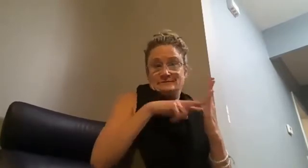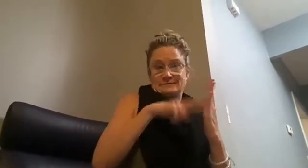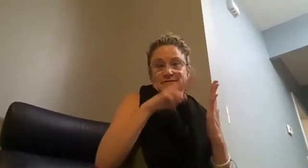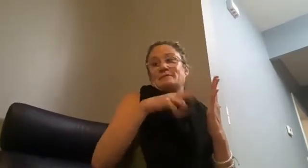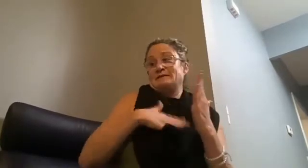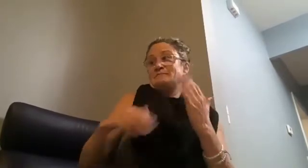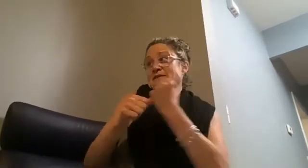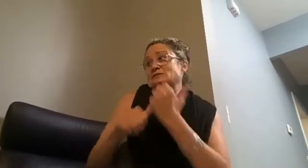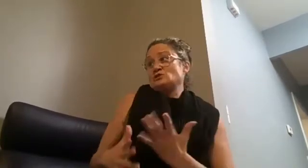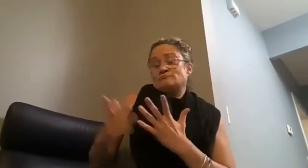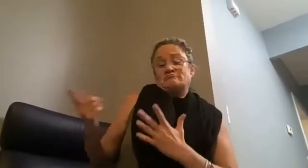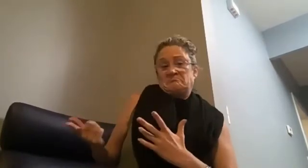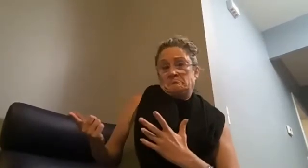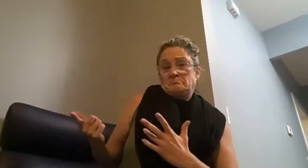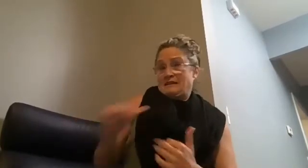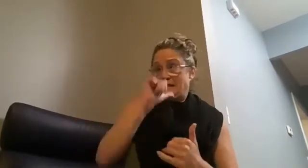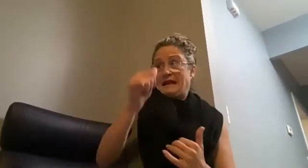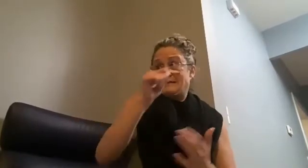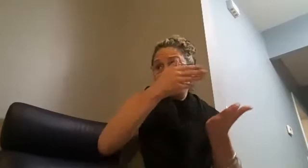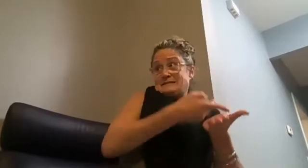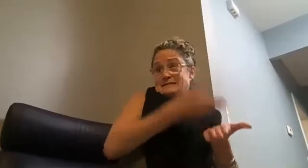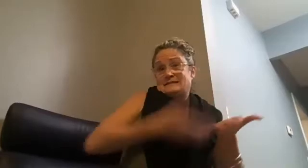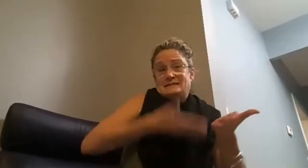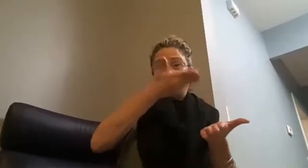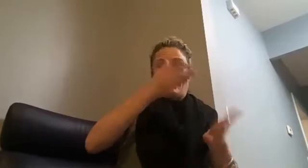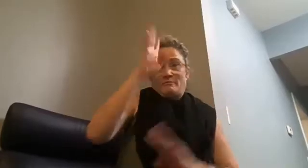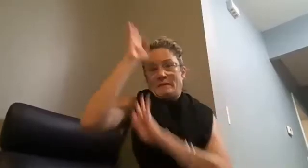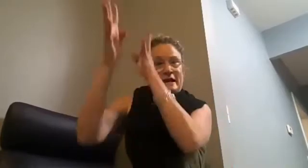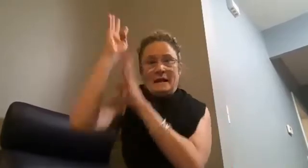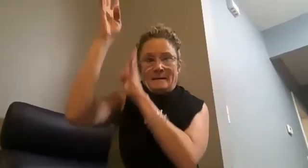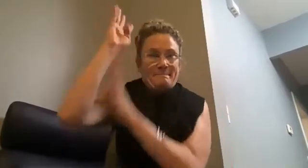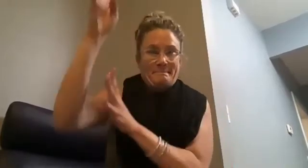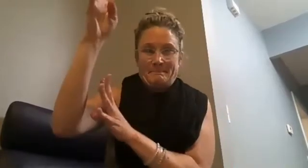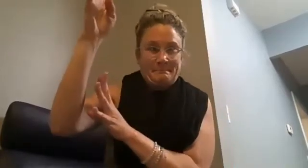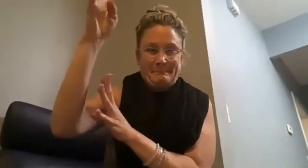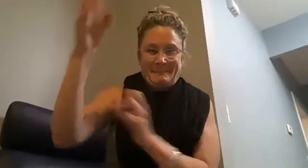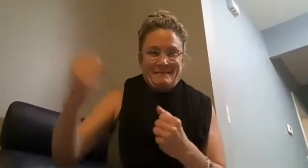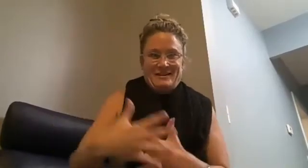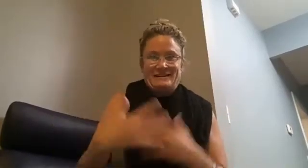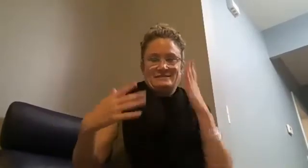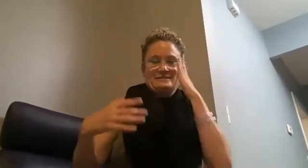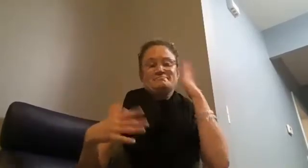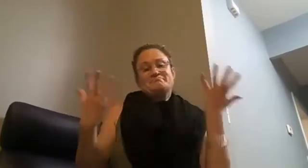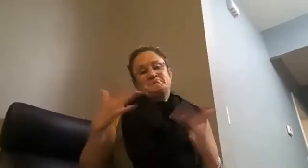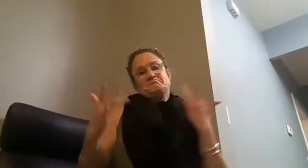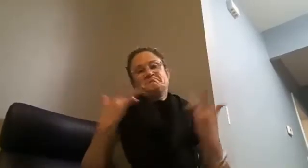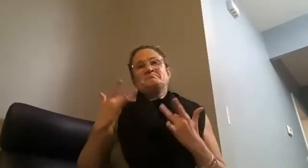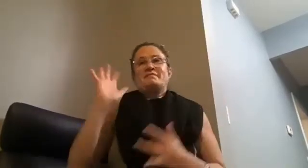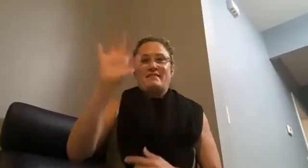5th step is not going to be this one. It's going to be some made up bullshit. And I'm totally not afraid. In fact, I kind of look forward to doing that. And we